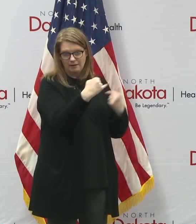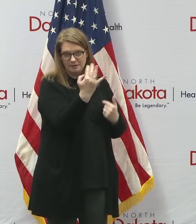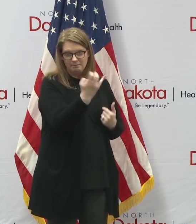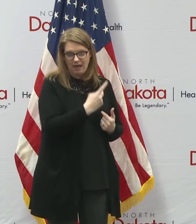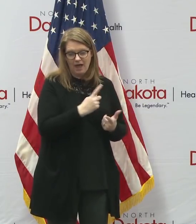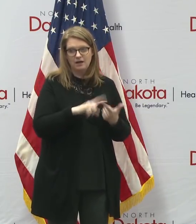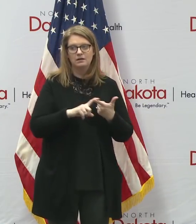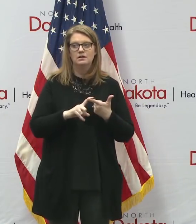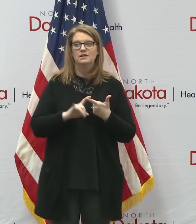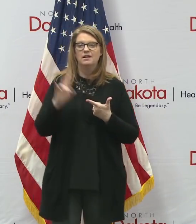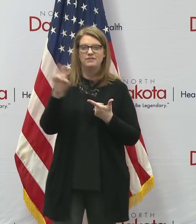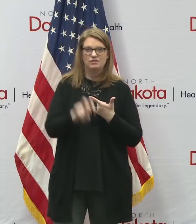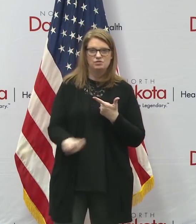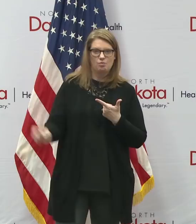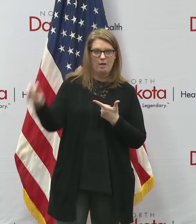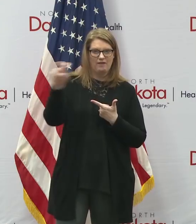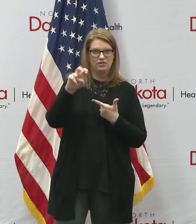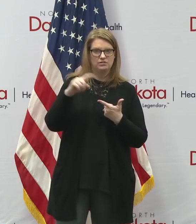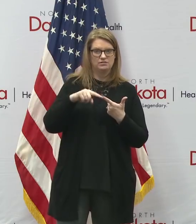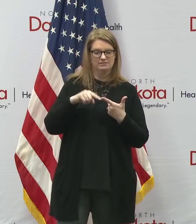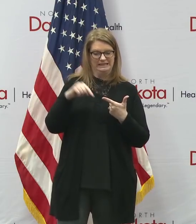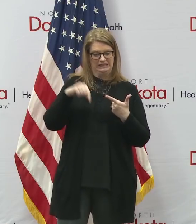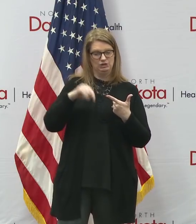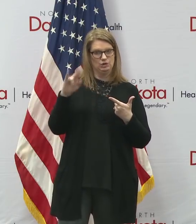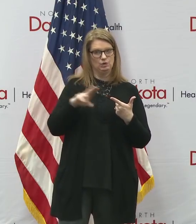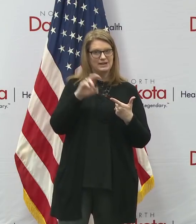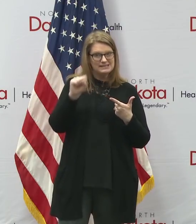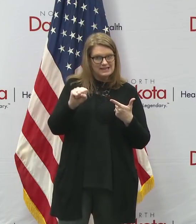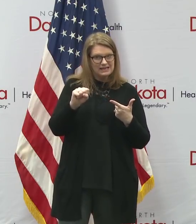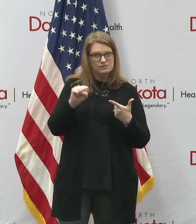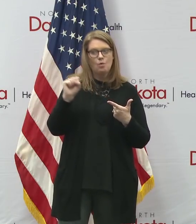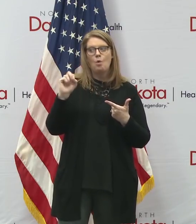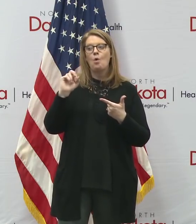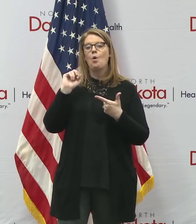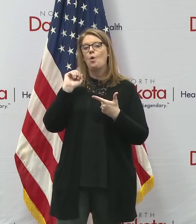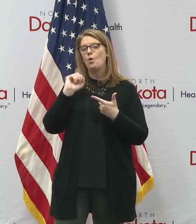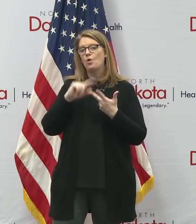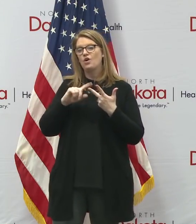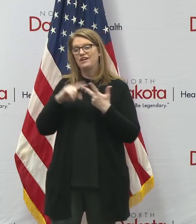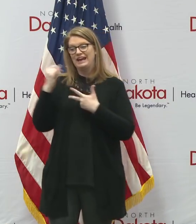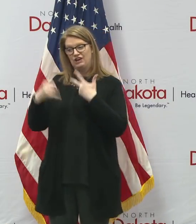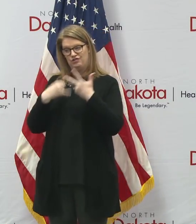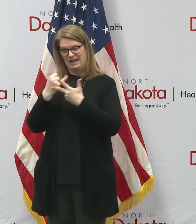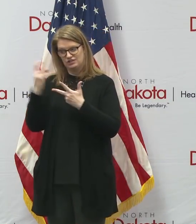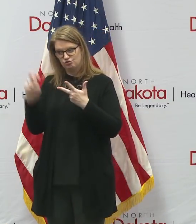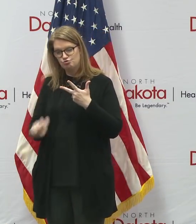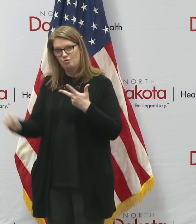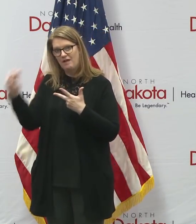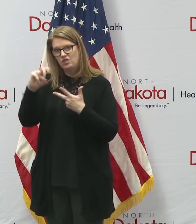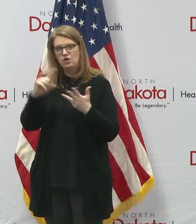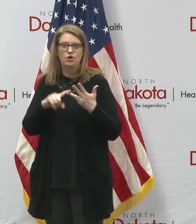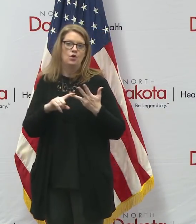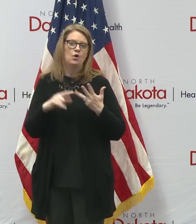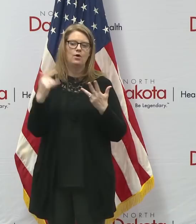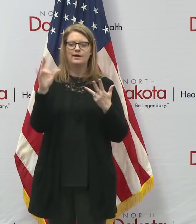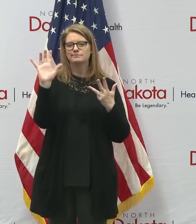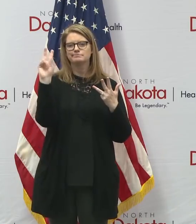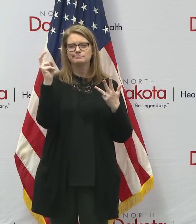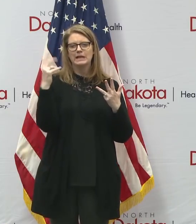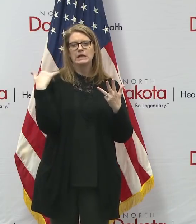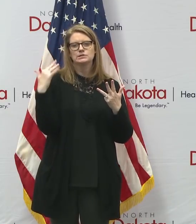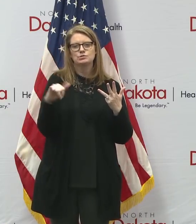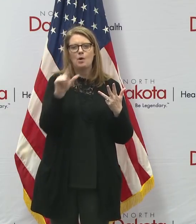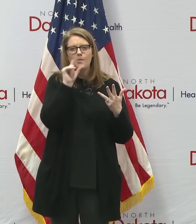that's traveled in the United States or internationally, or if you're a snowbird that's coming back from